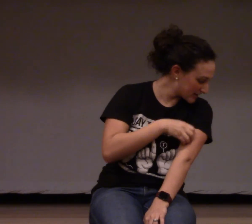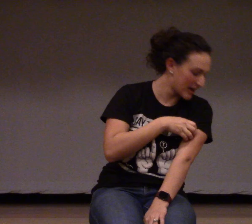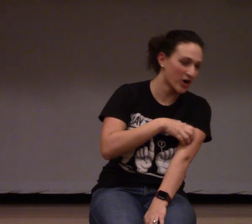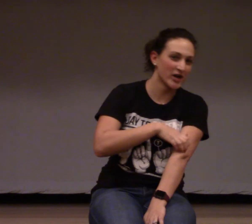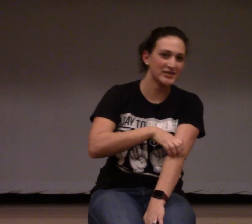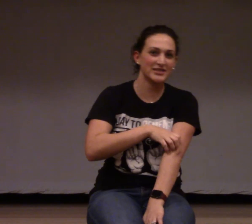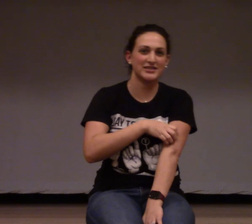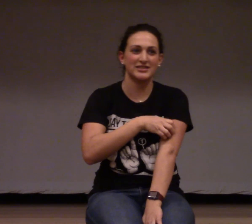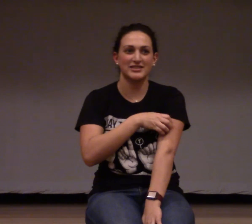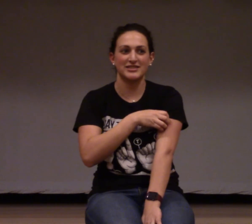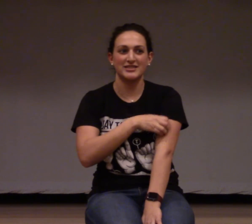Carrot.